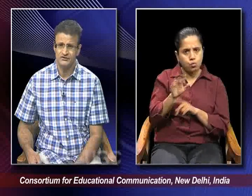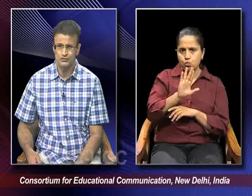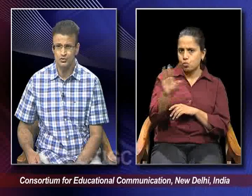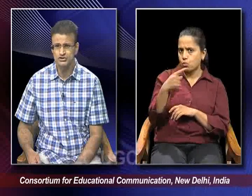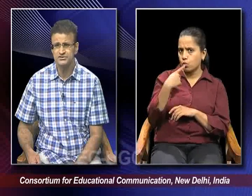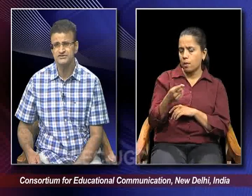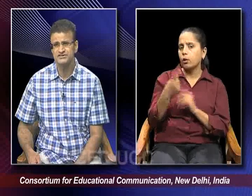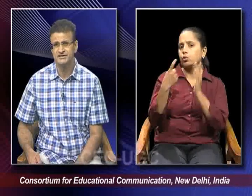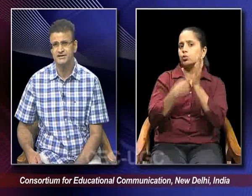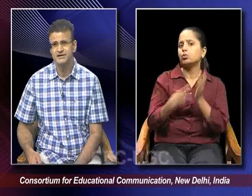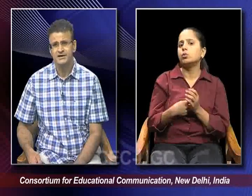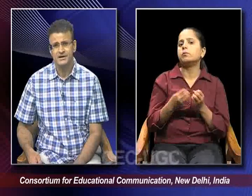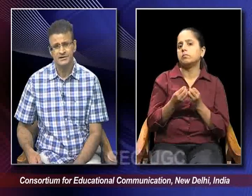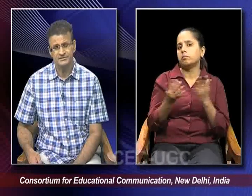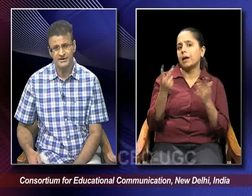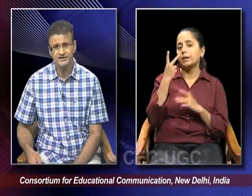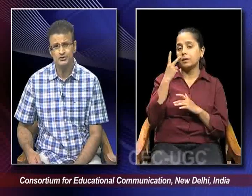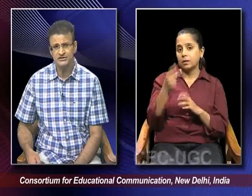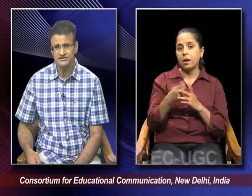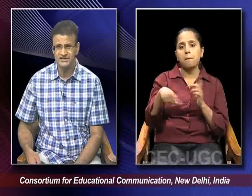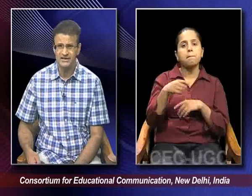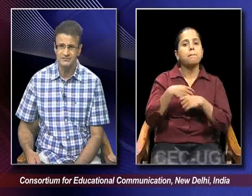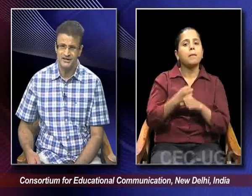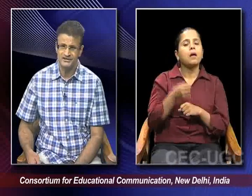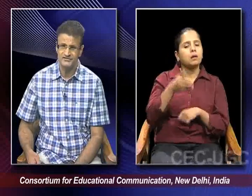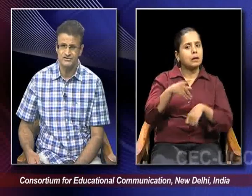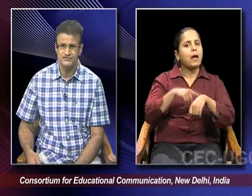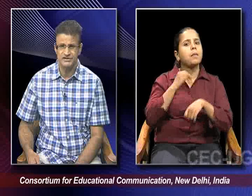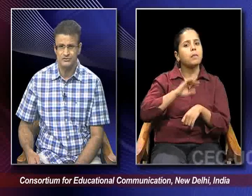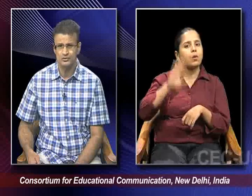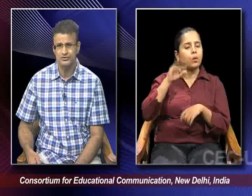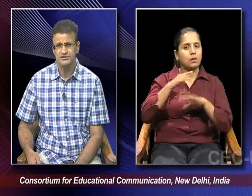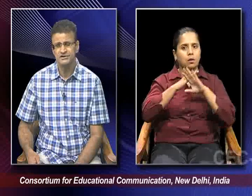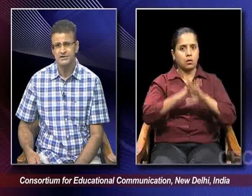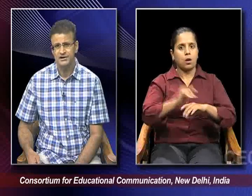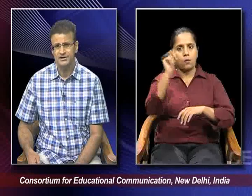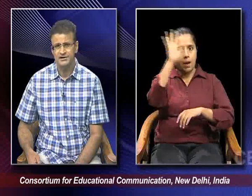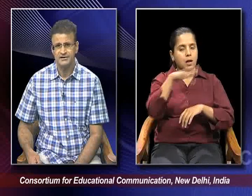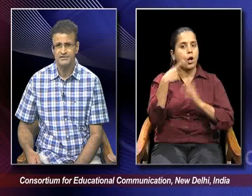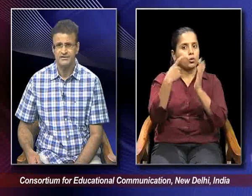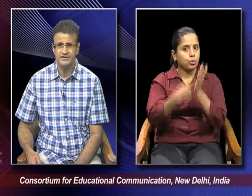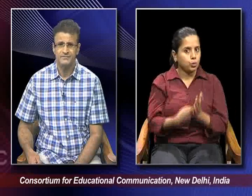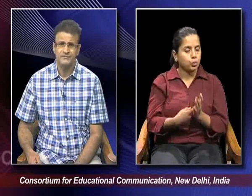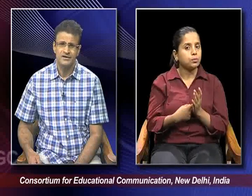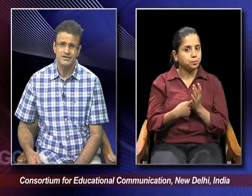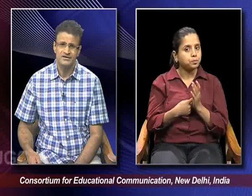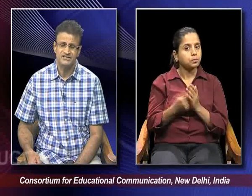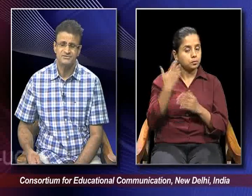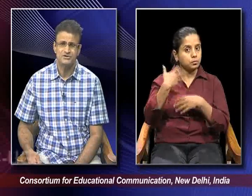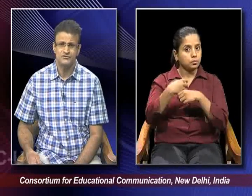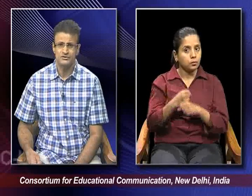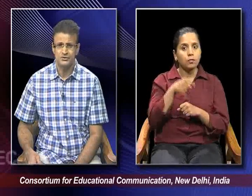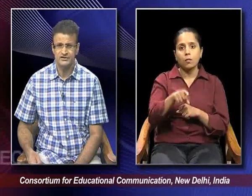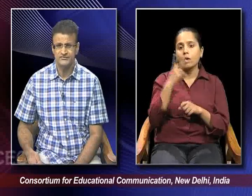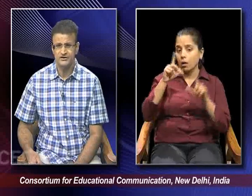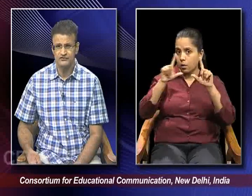kind of rules which they made during this time, like Defence of India rules, it in a way the exhibition